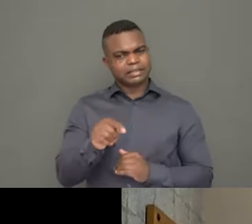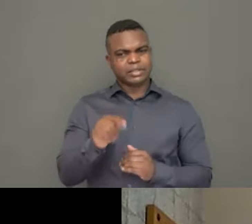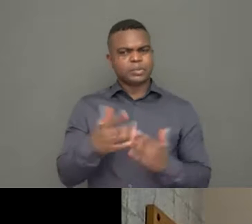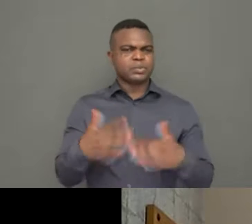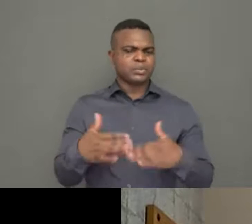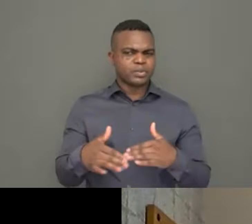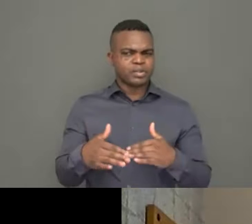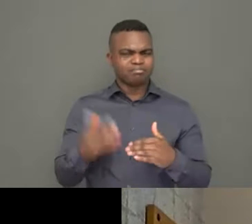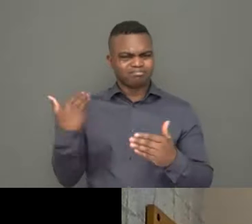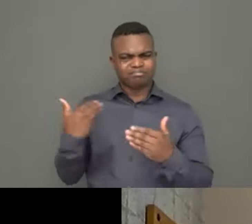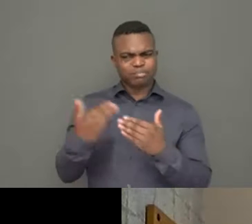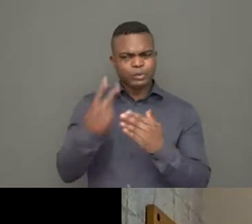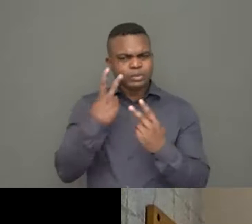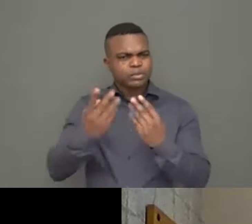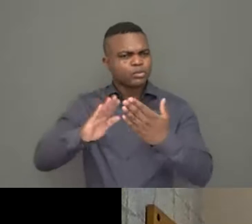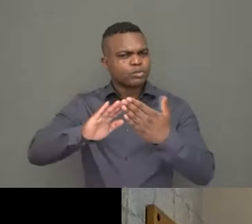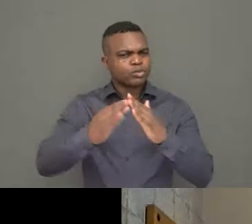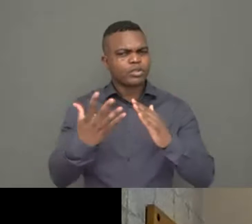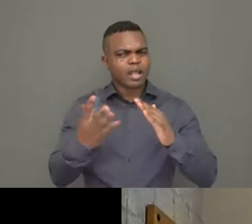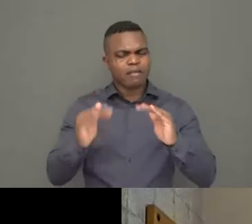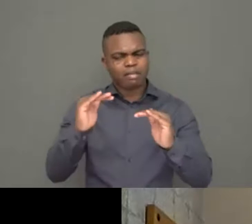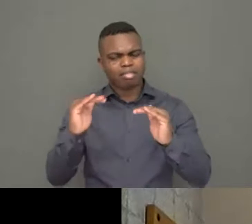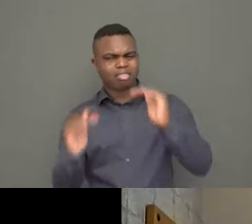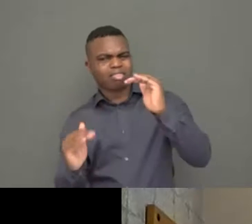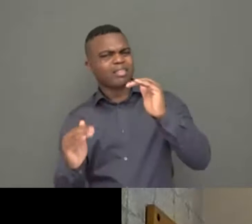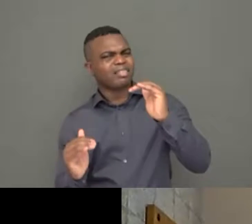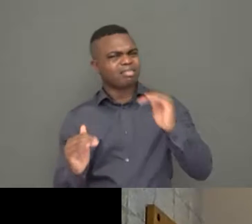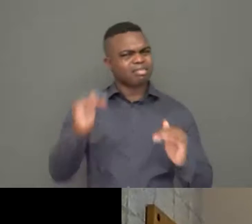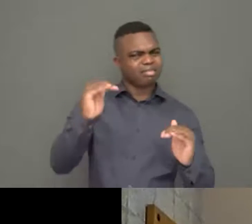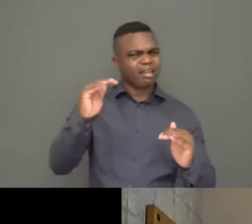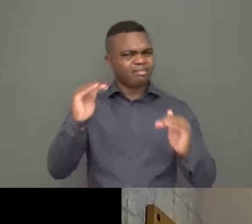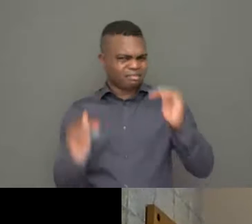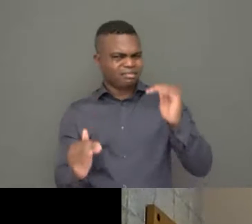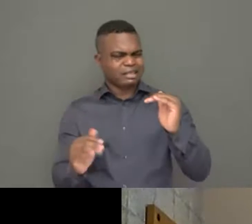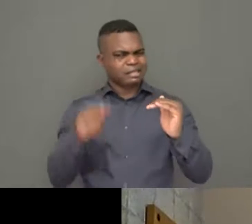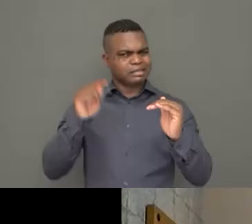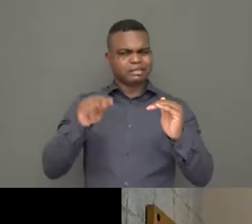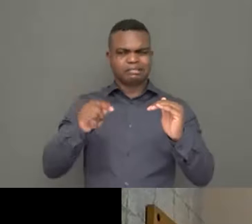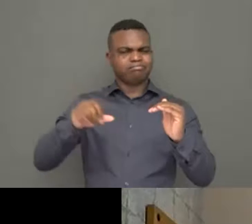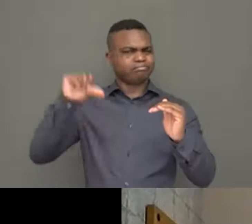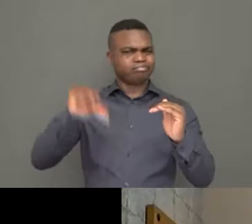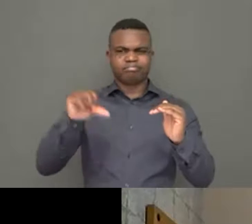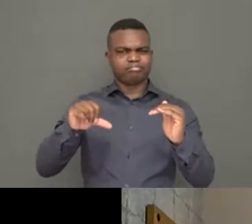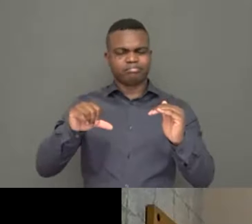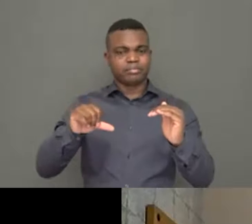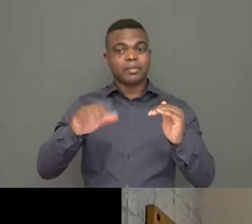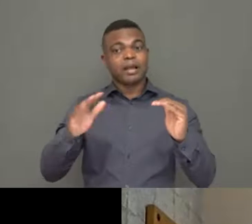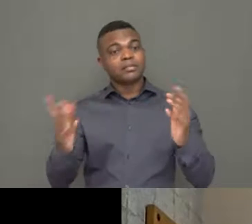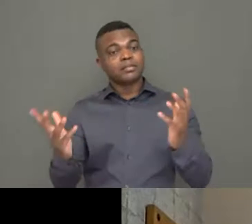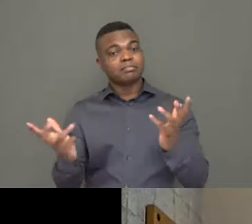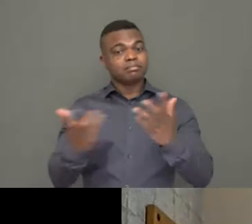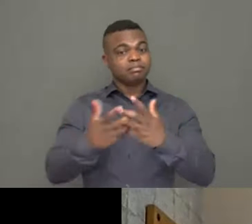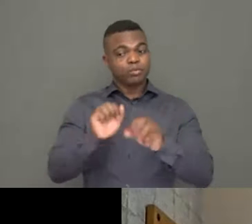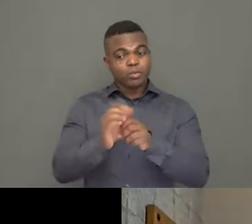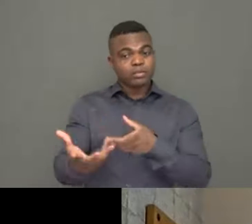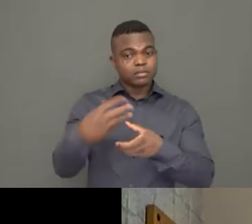know, working on this. And it would as well help so much in, you know, achieving